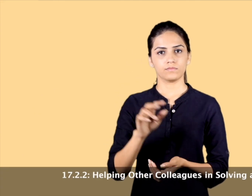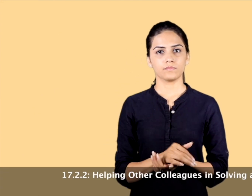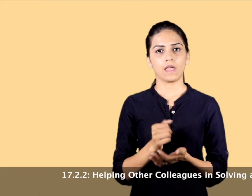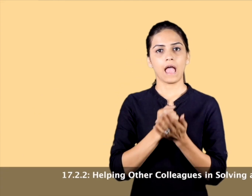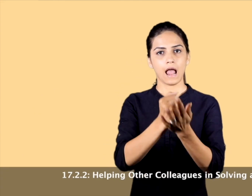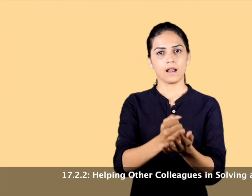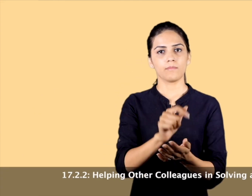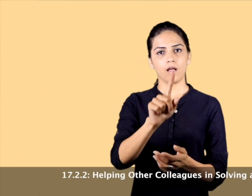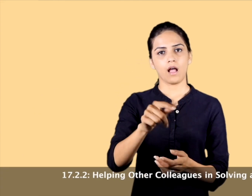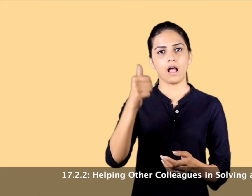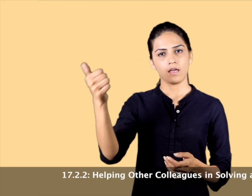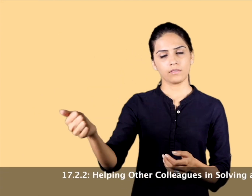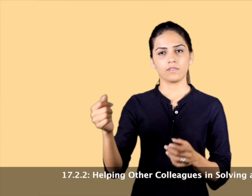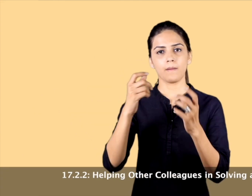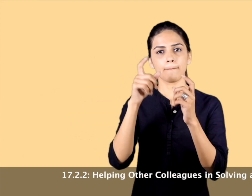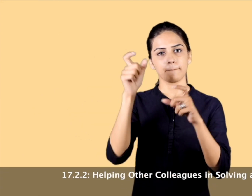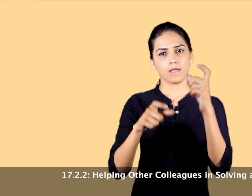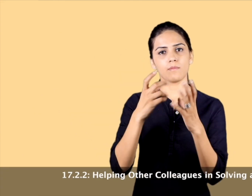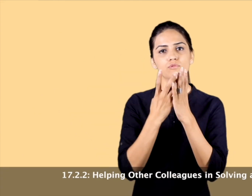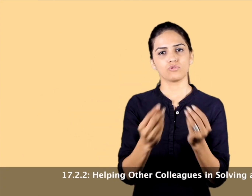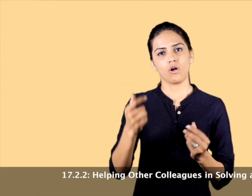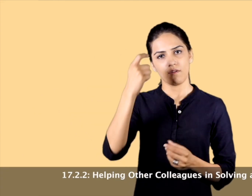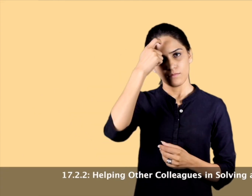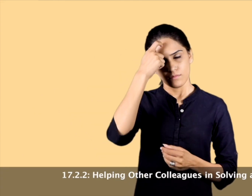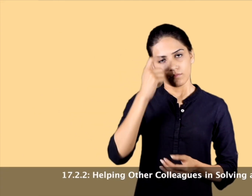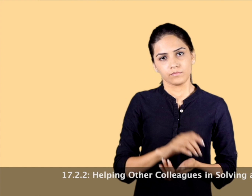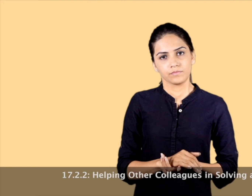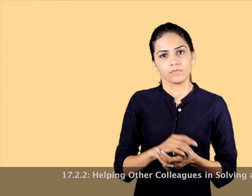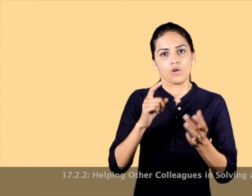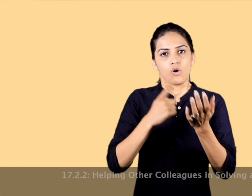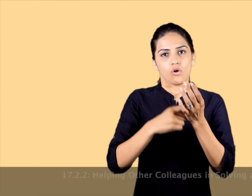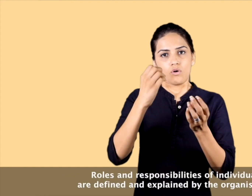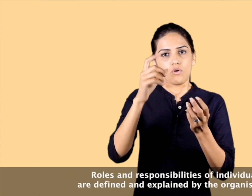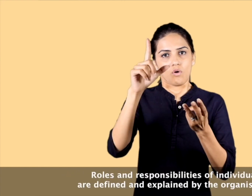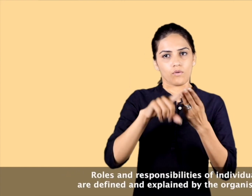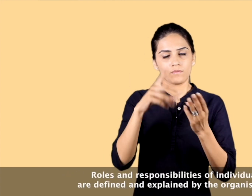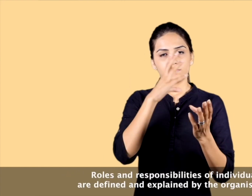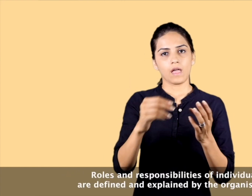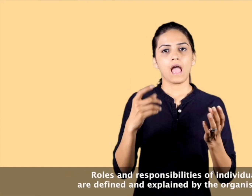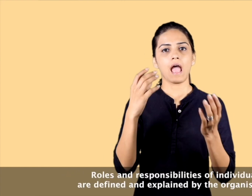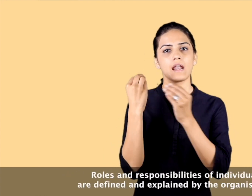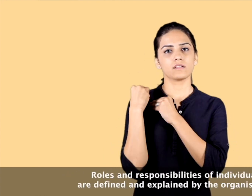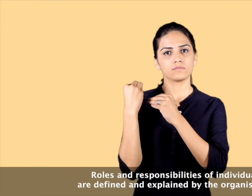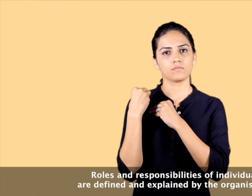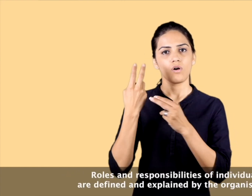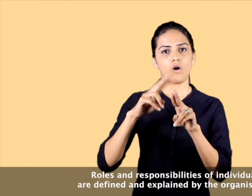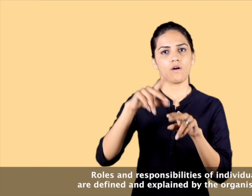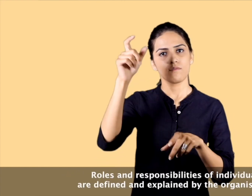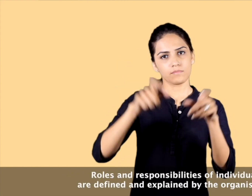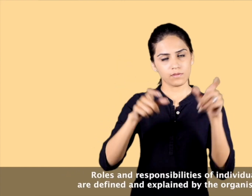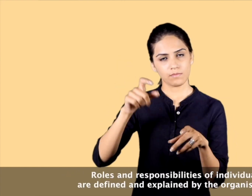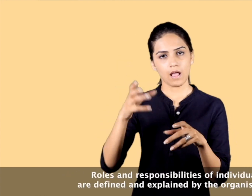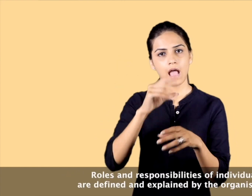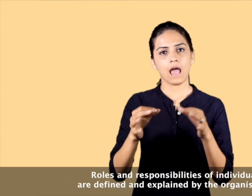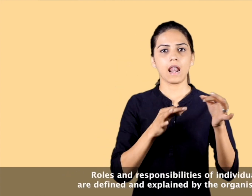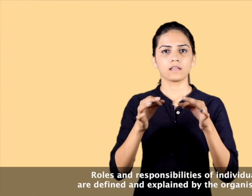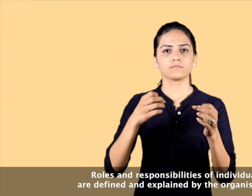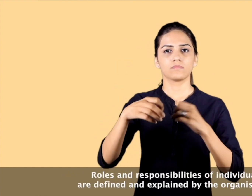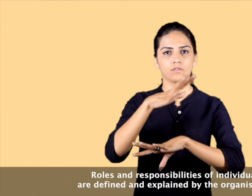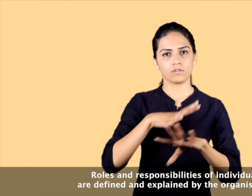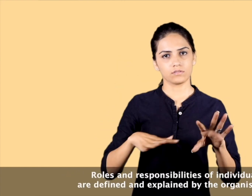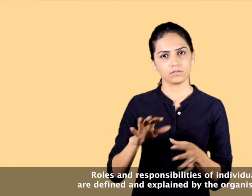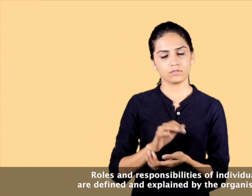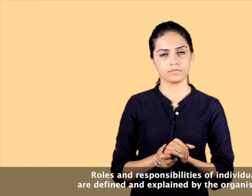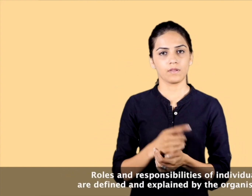17.2.2 Helping other colleagues in solving a problem. Roles and responsibilities of individuals are defined